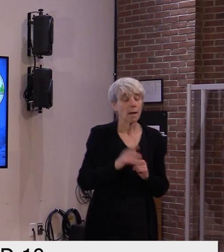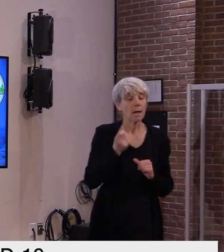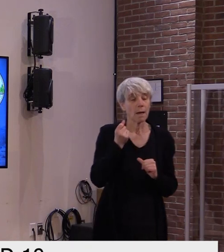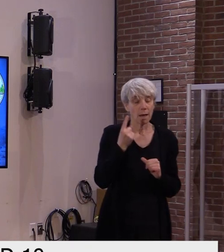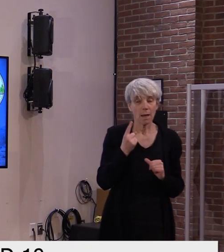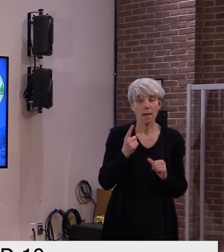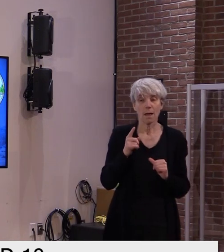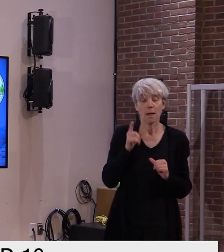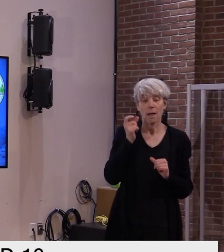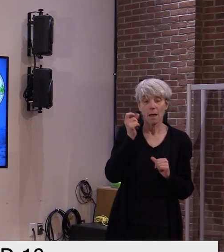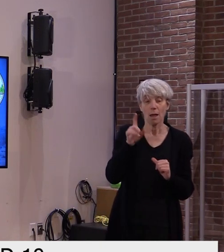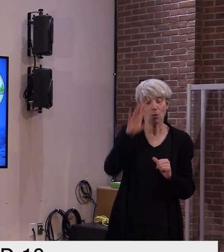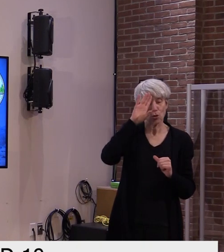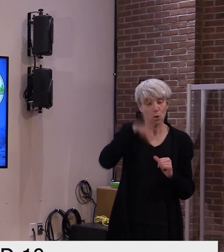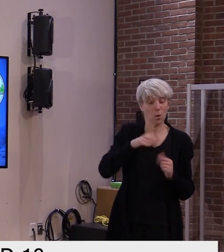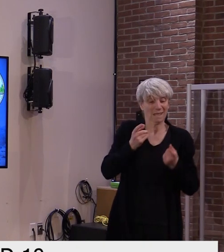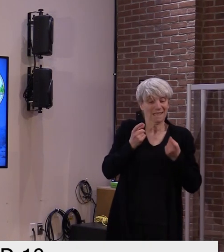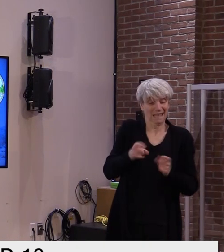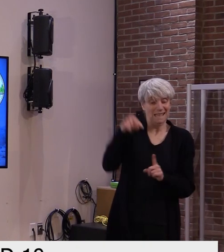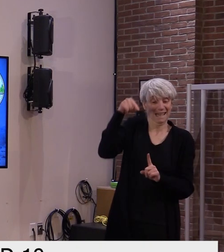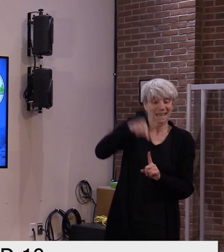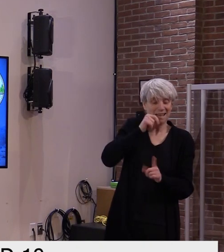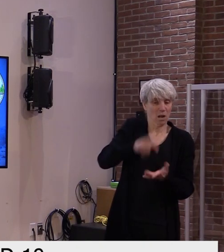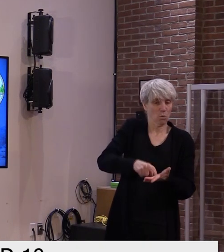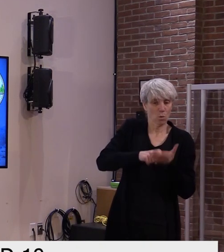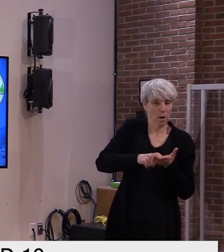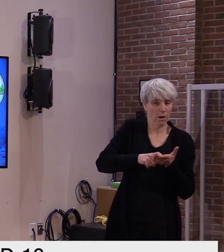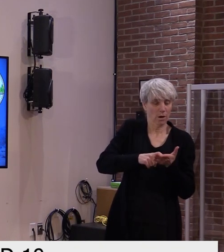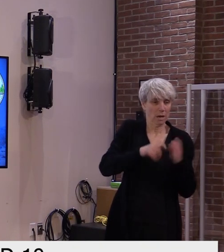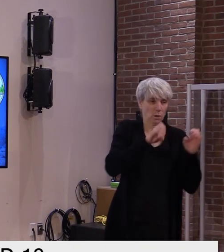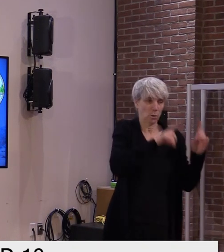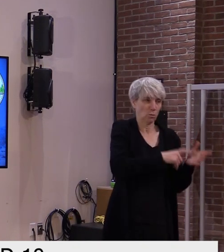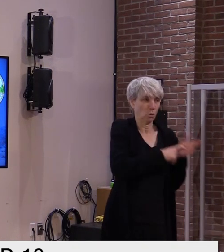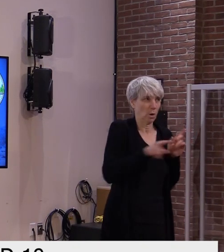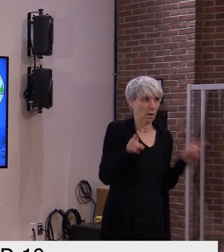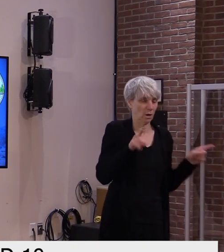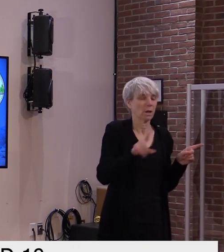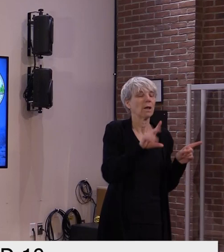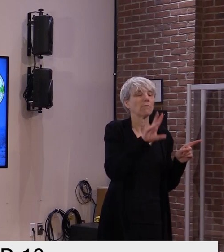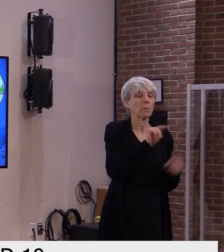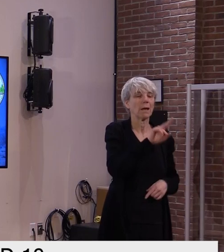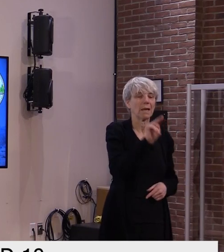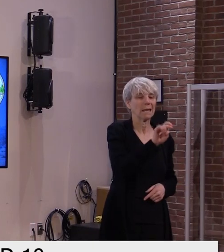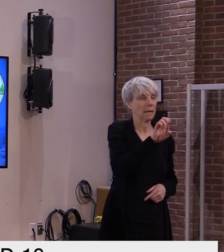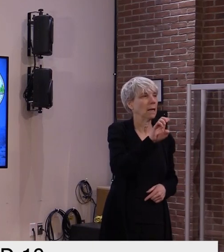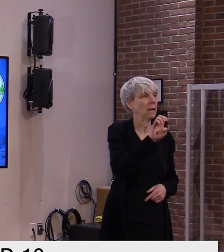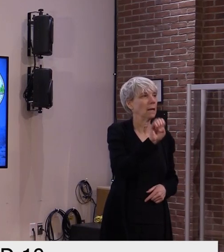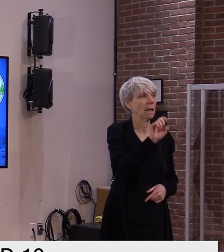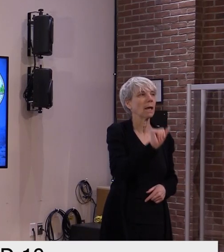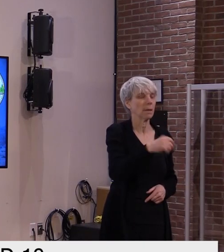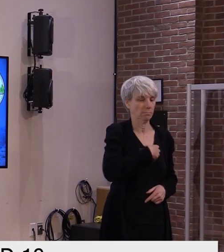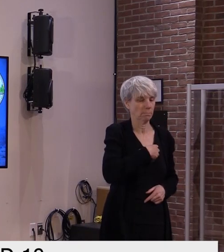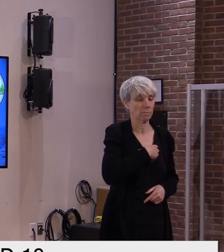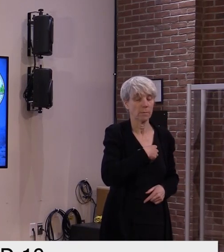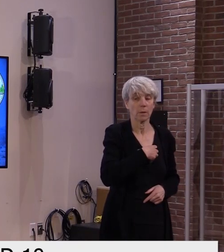words engaged in a leisure activity were not mine. They came from the Vermont NEA. Secretary French?